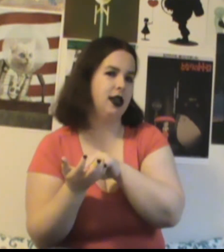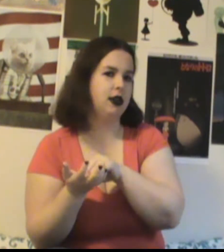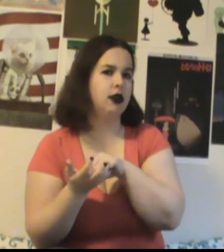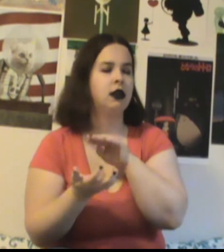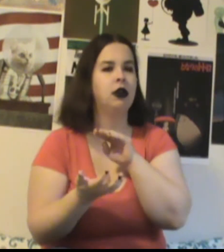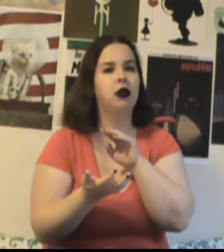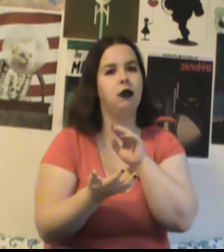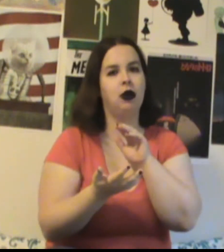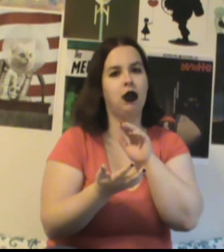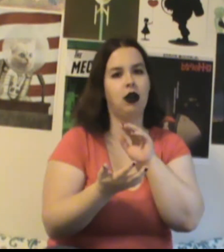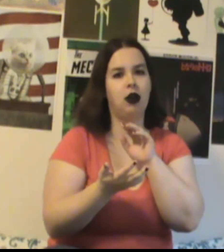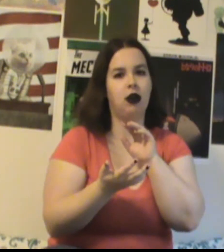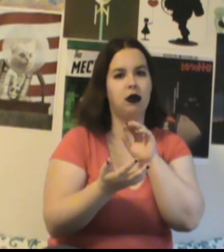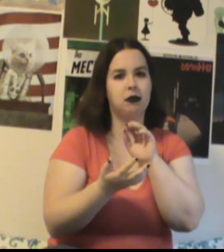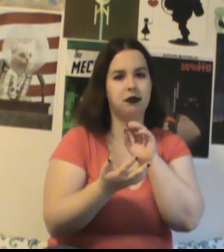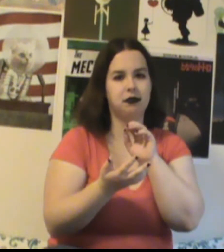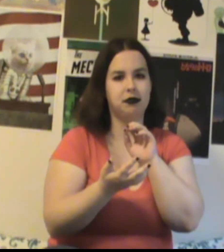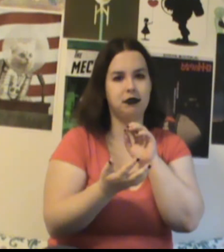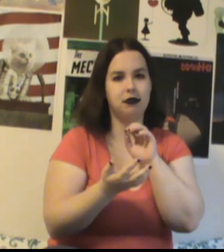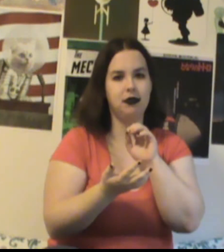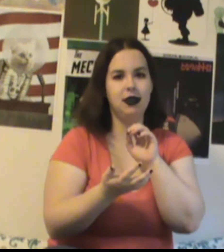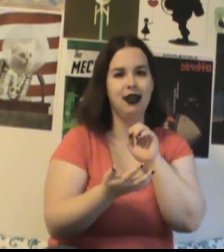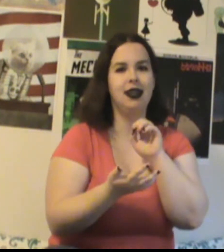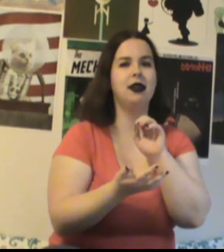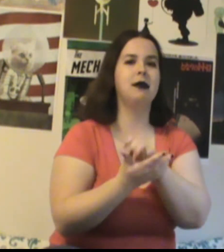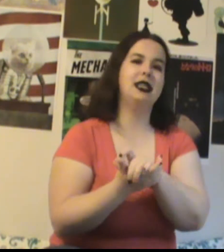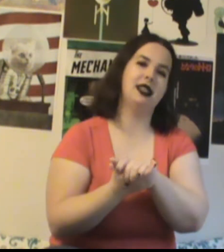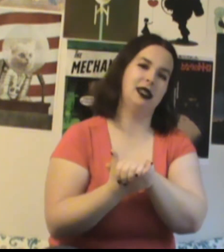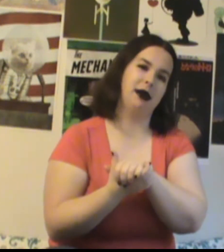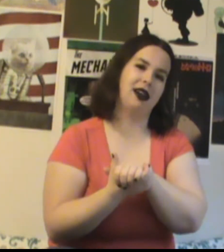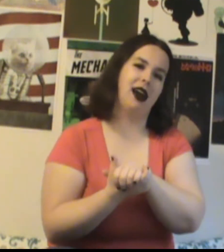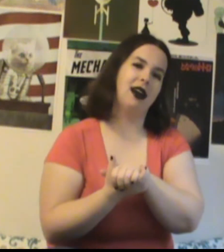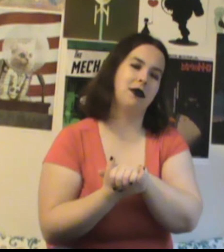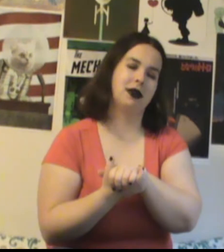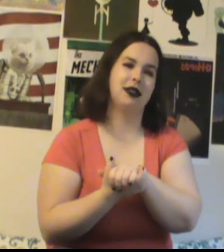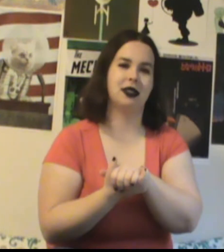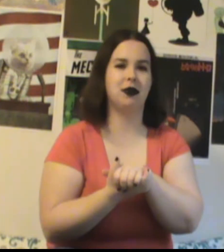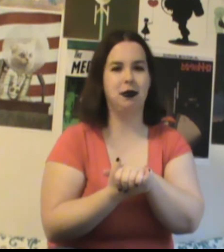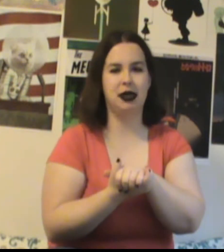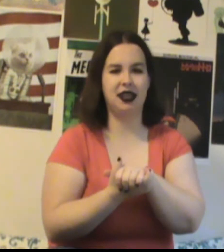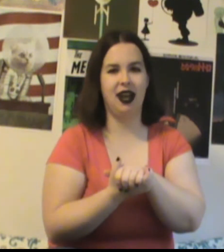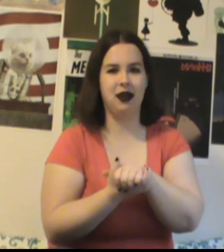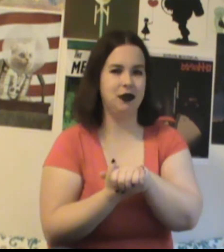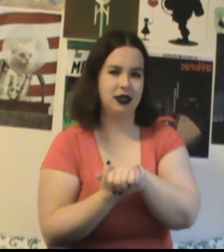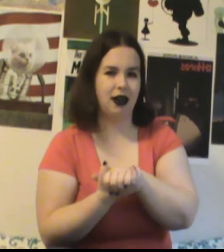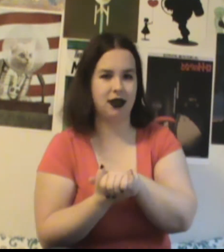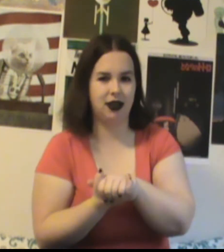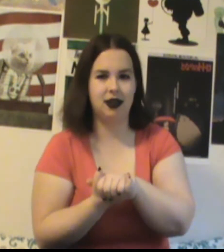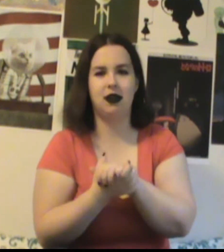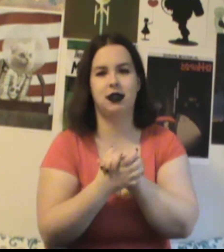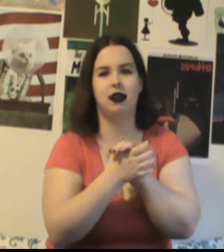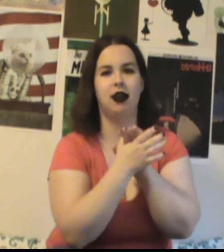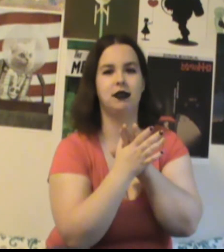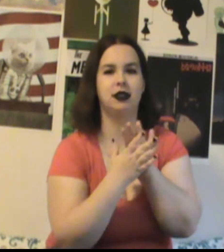killer. Where, the main suspect guy, who was this creepy guy who was stalking outside her house and